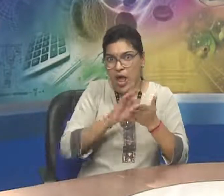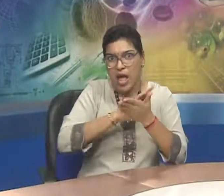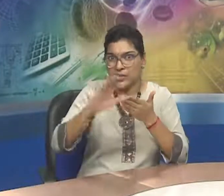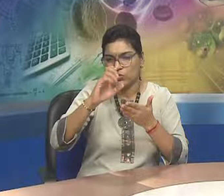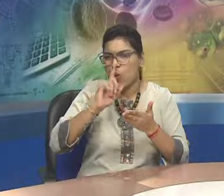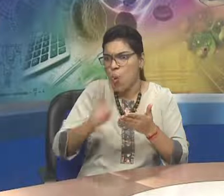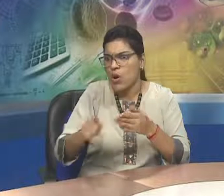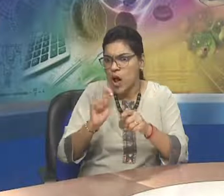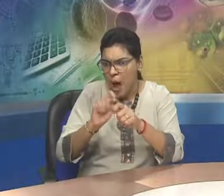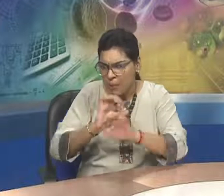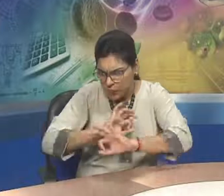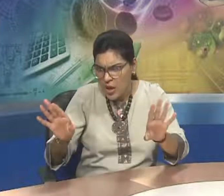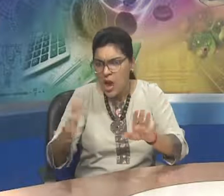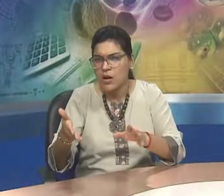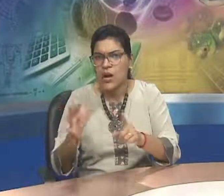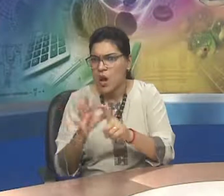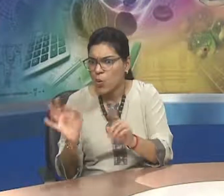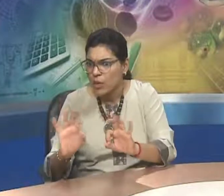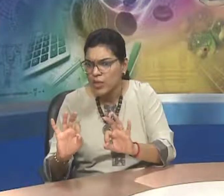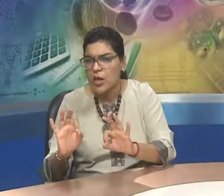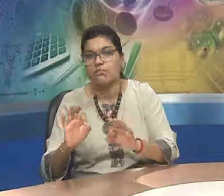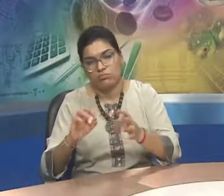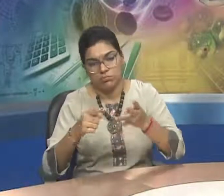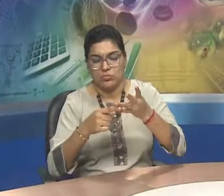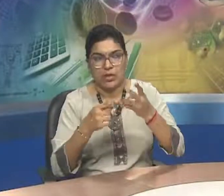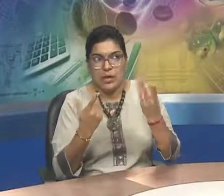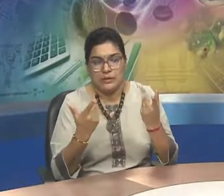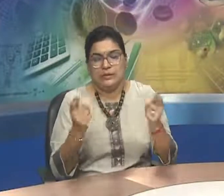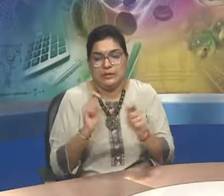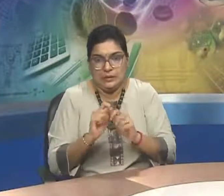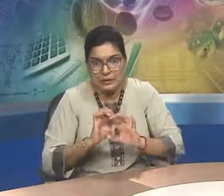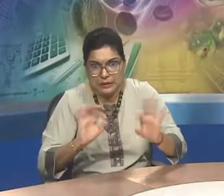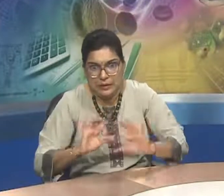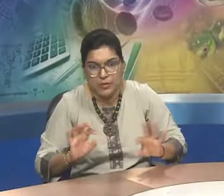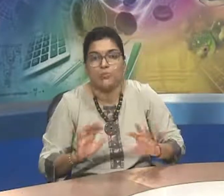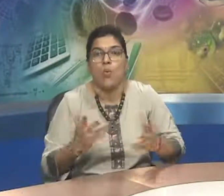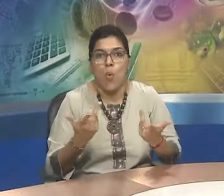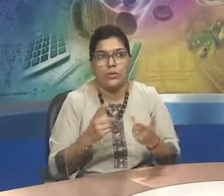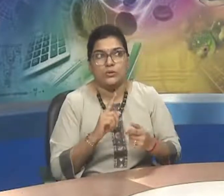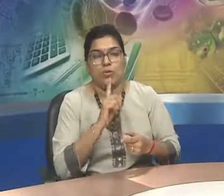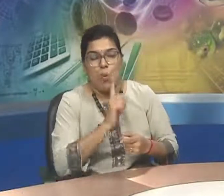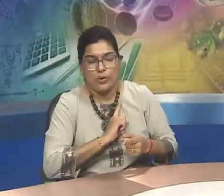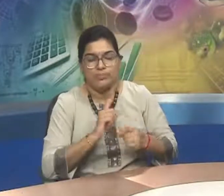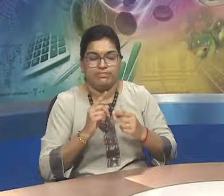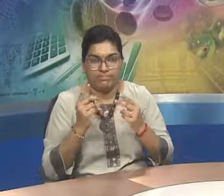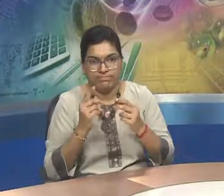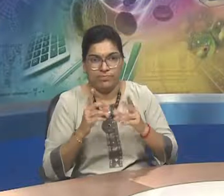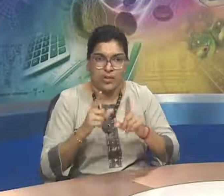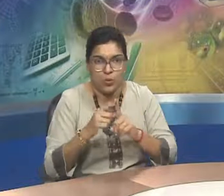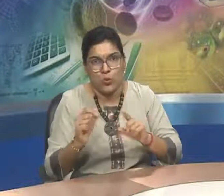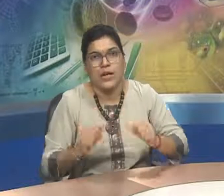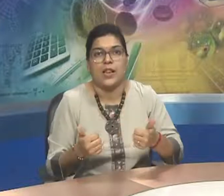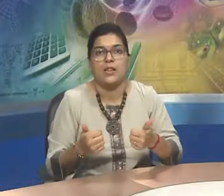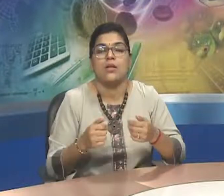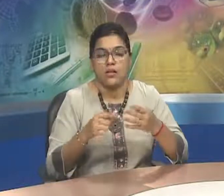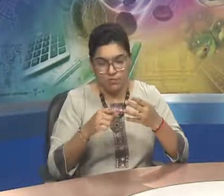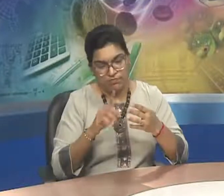the work on time or according to the law, then the senior level court can give